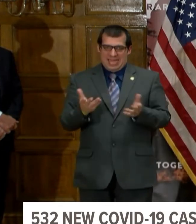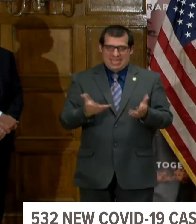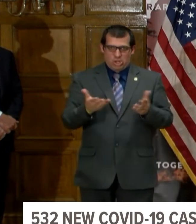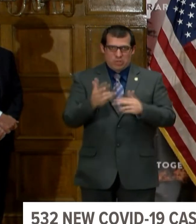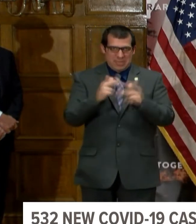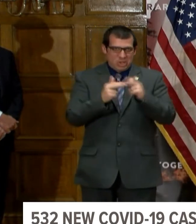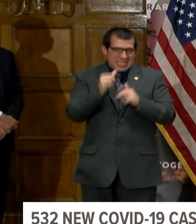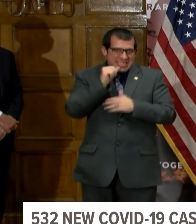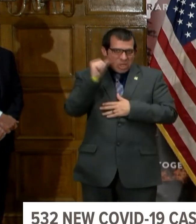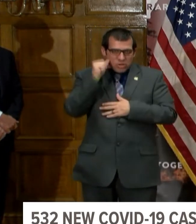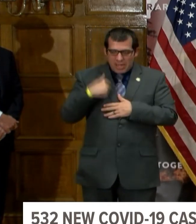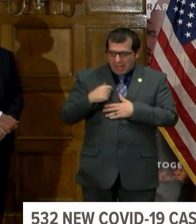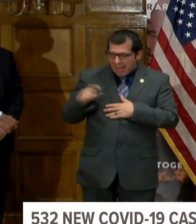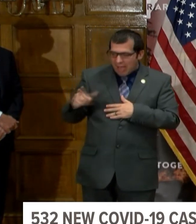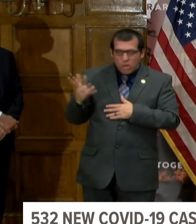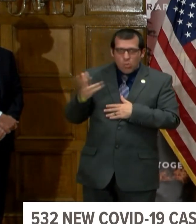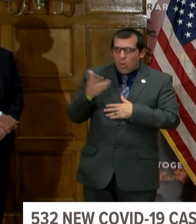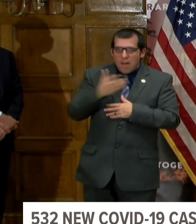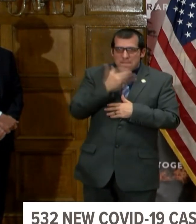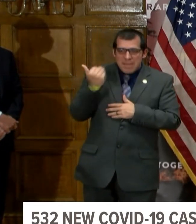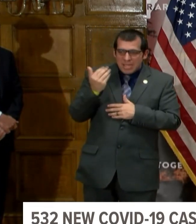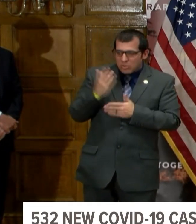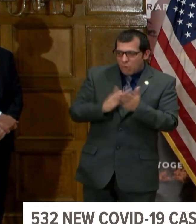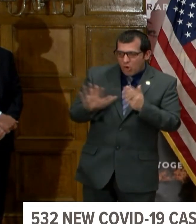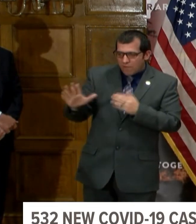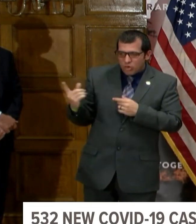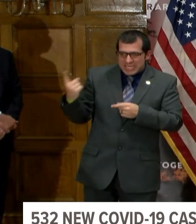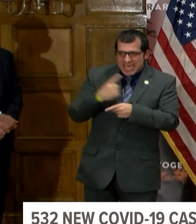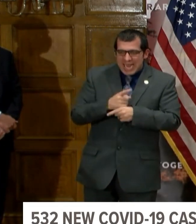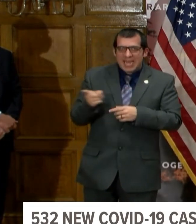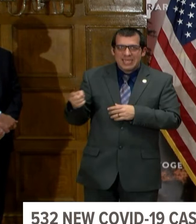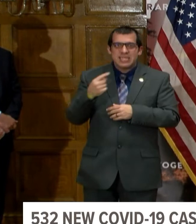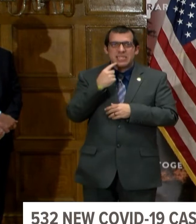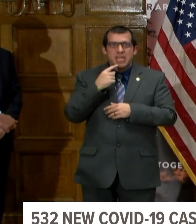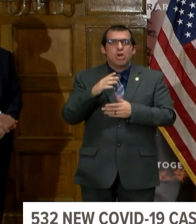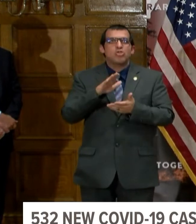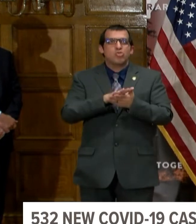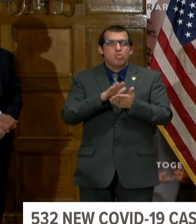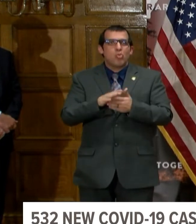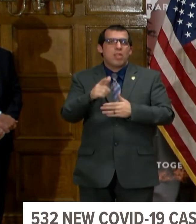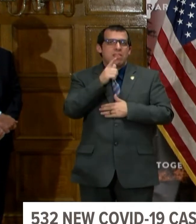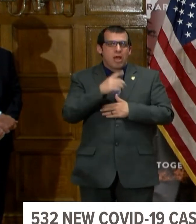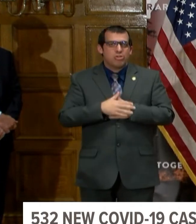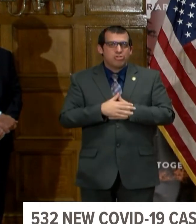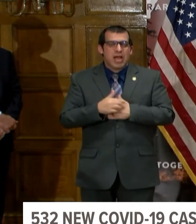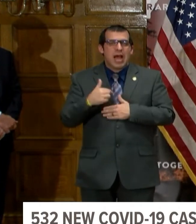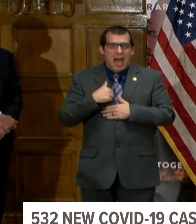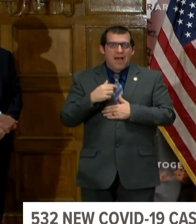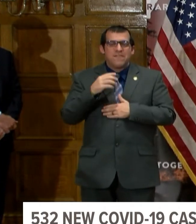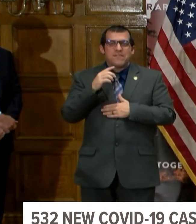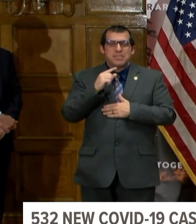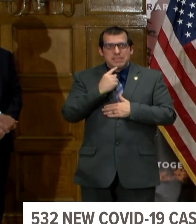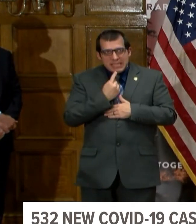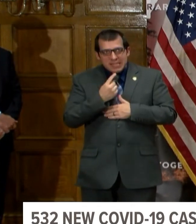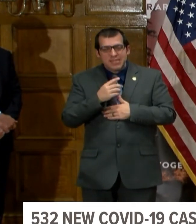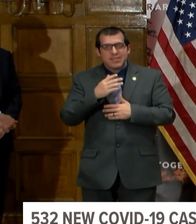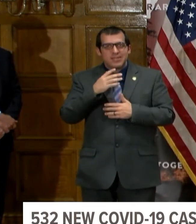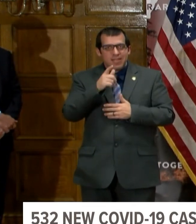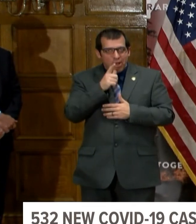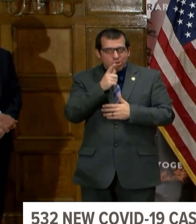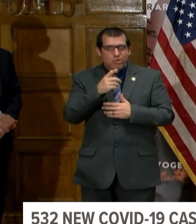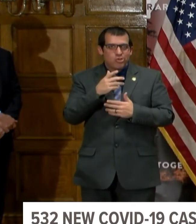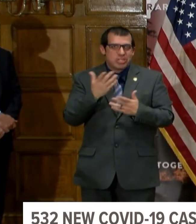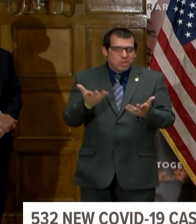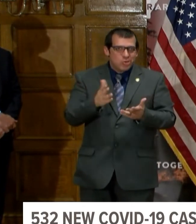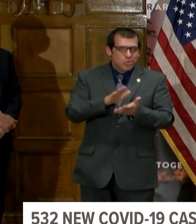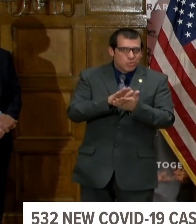that student, I said, well, what's been the best part of your day? And he said, the school lunch. He said, I've missed a good school lunch.